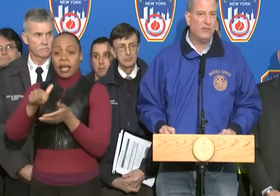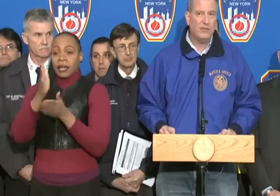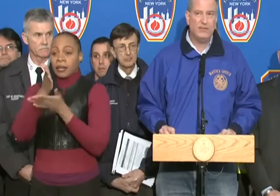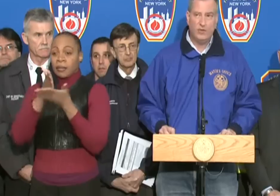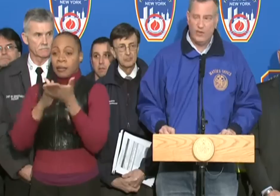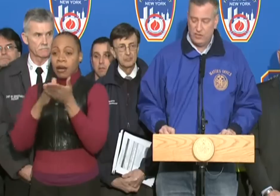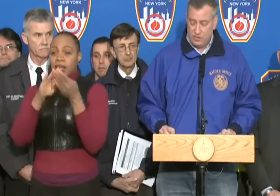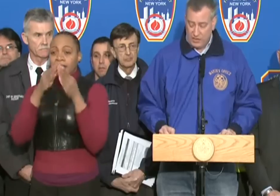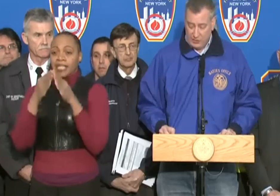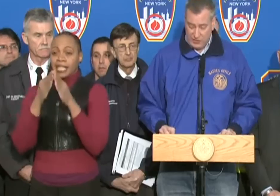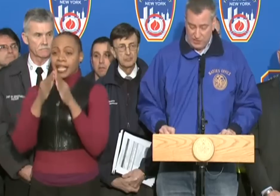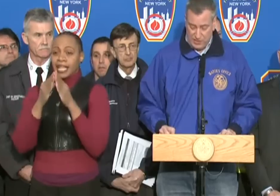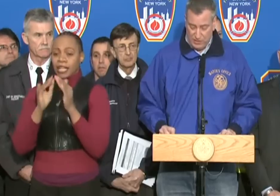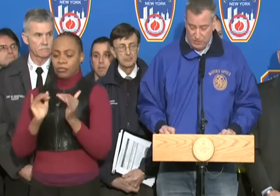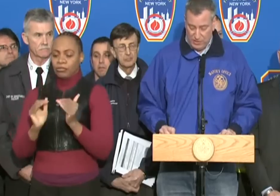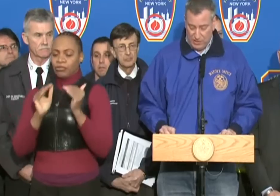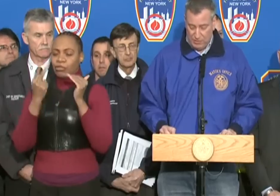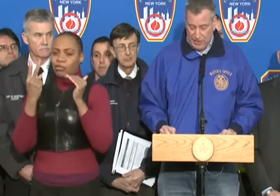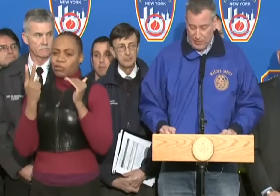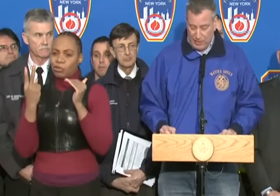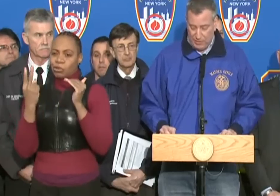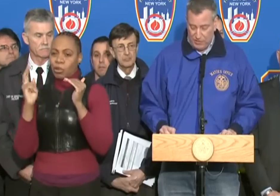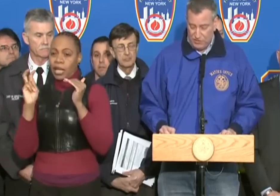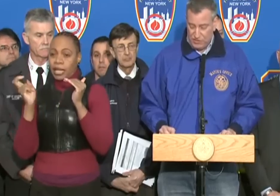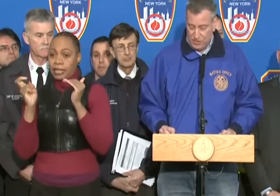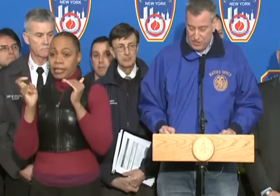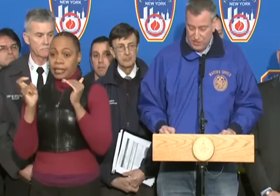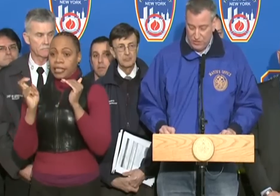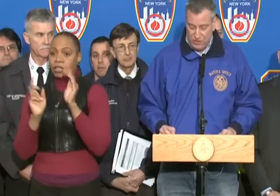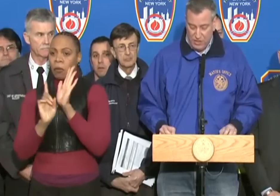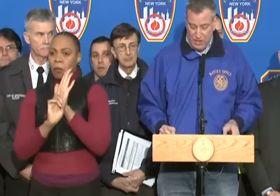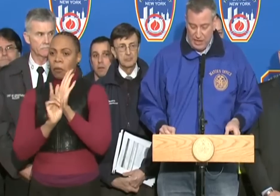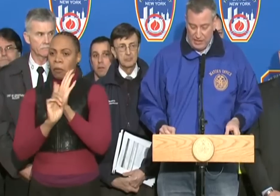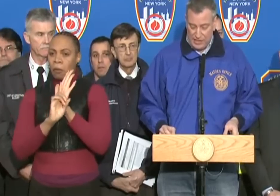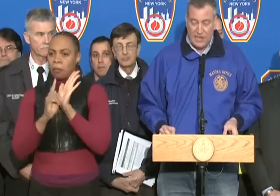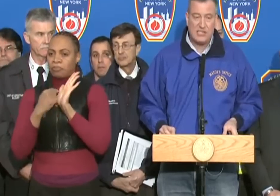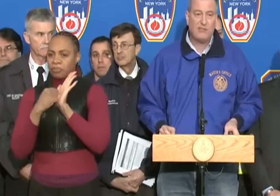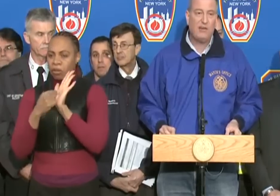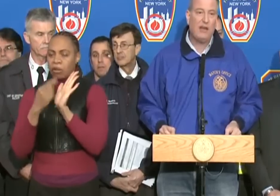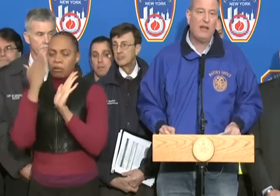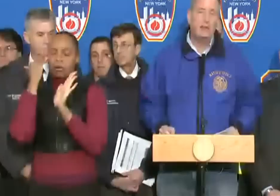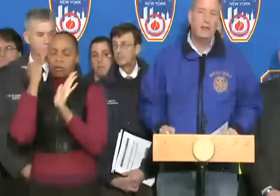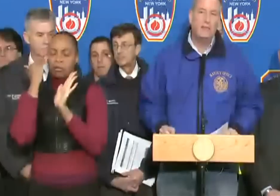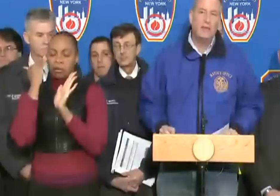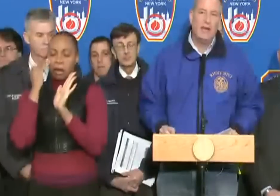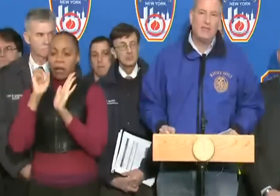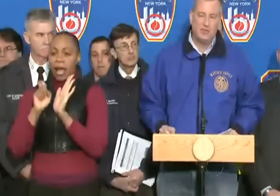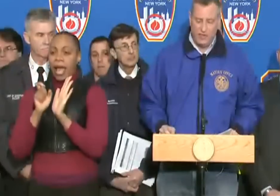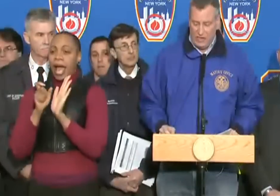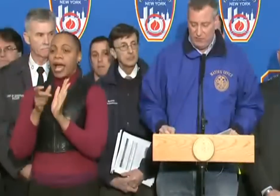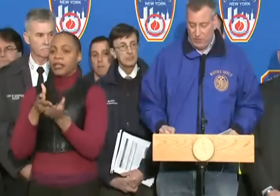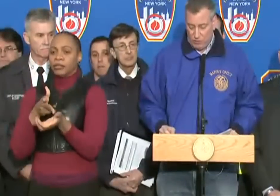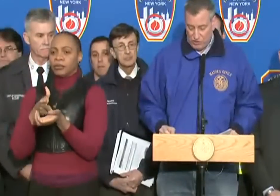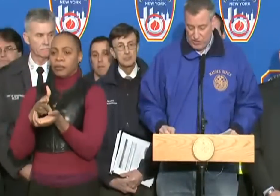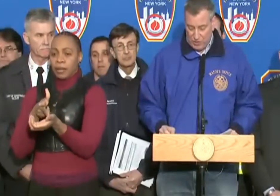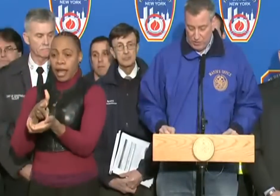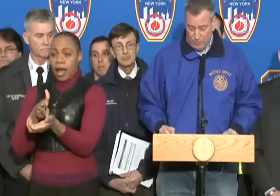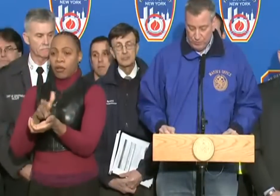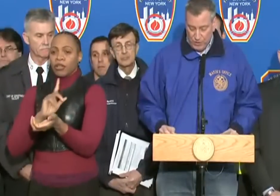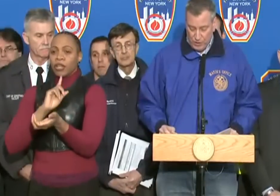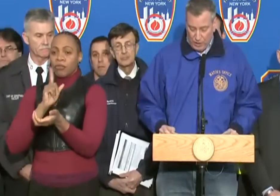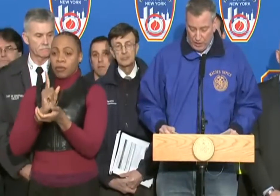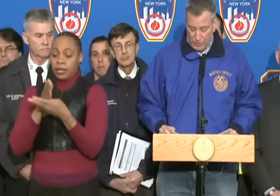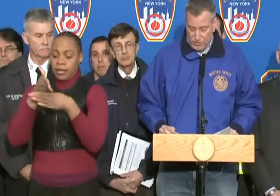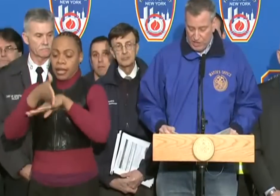reached roughly 2 inches. That was the signal to begin plowing operations, continued and intensified after the evening rush